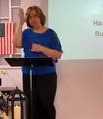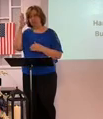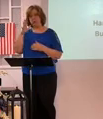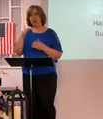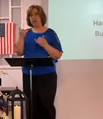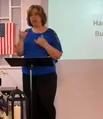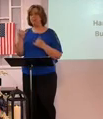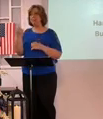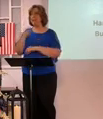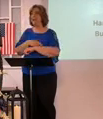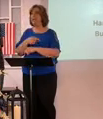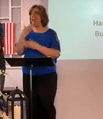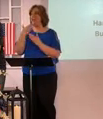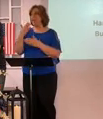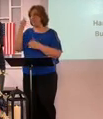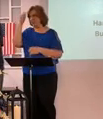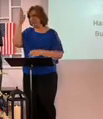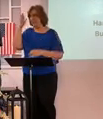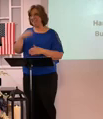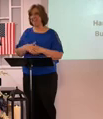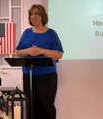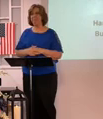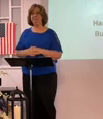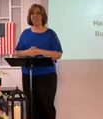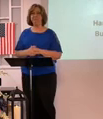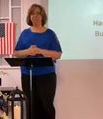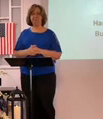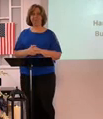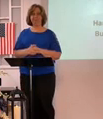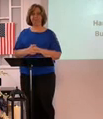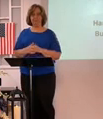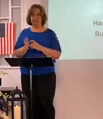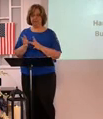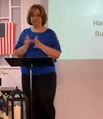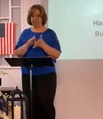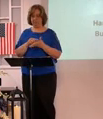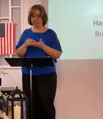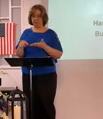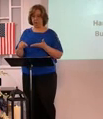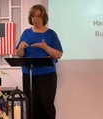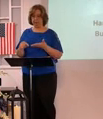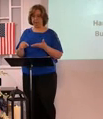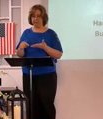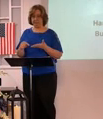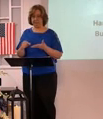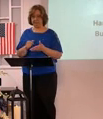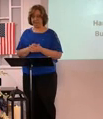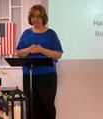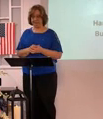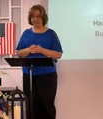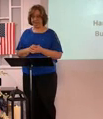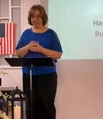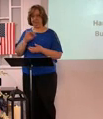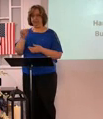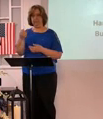Thank you, Dad. All right, the verse that we have is very familiar,